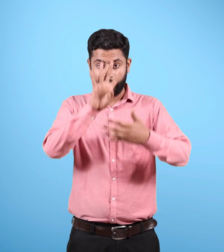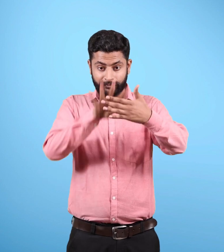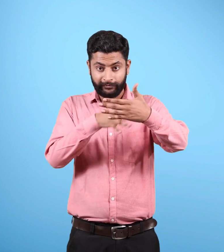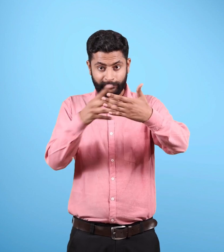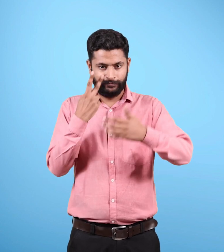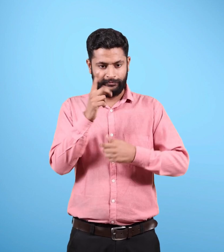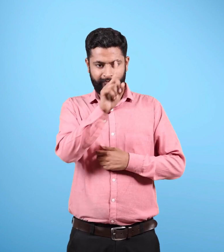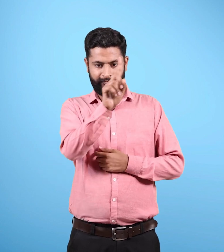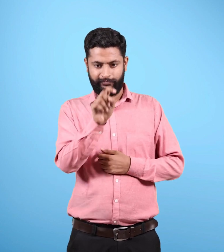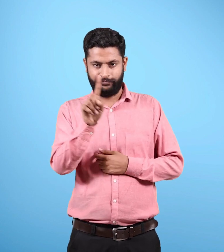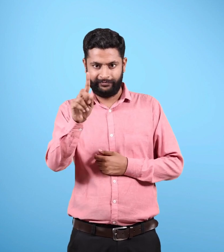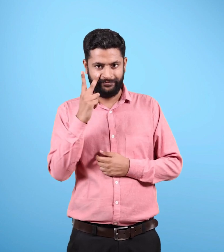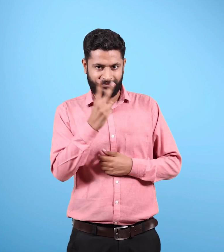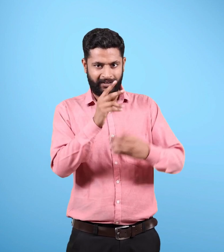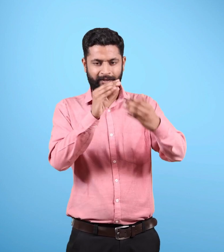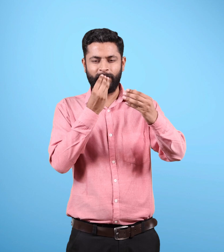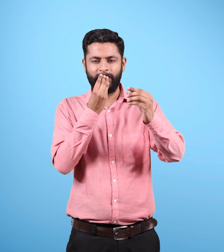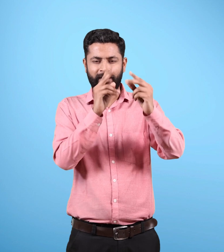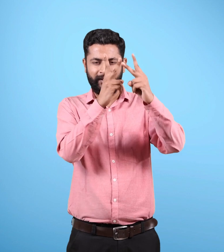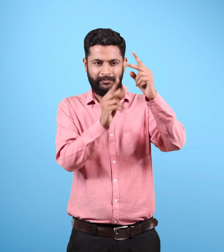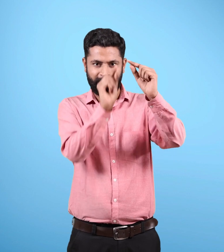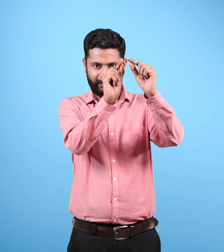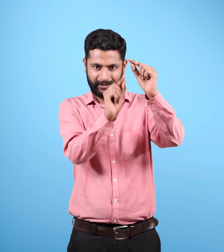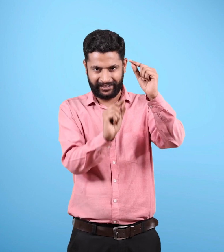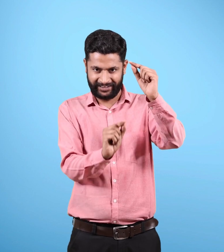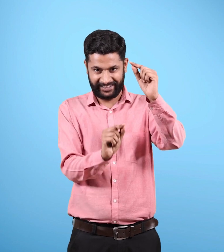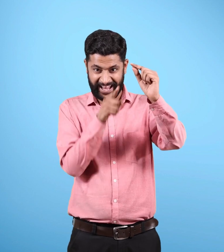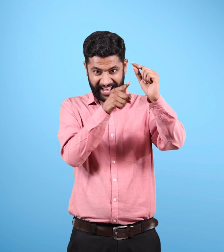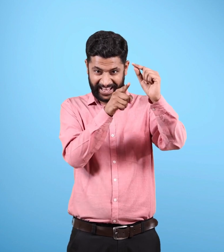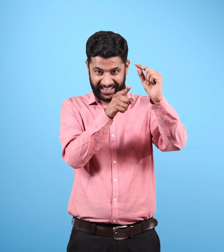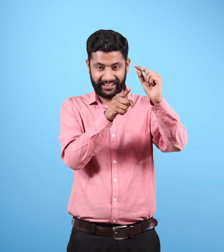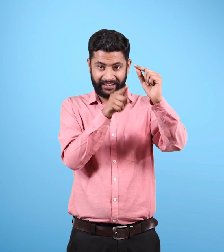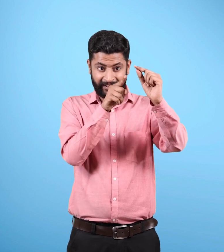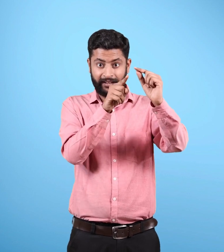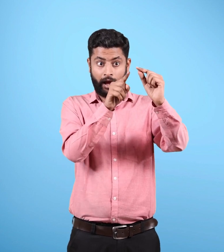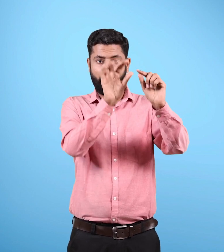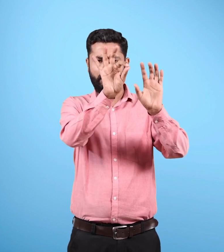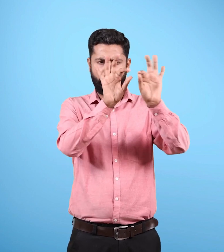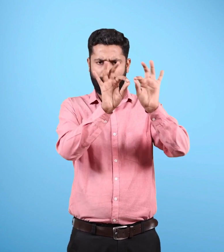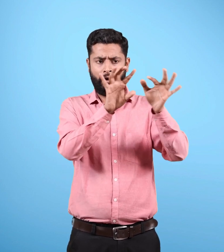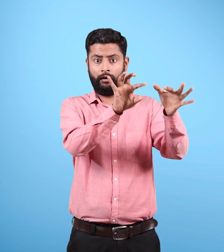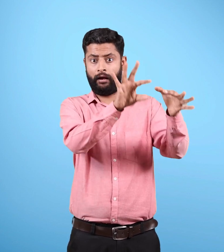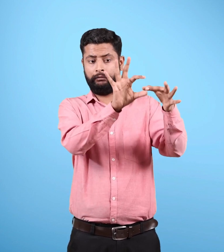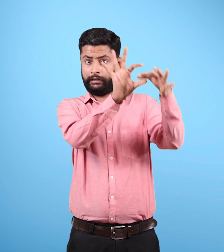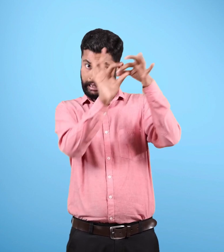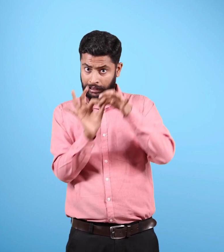Choose some of the items you listed in Table 1.1 and try to find out